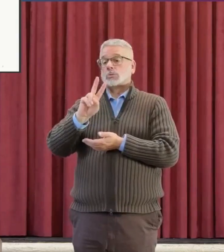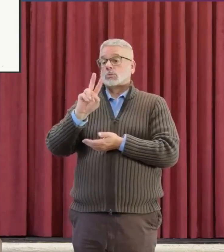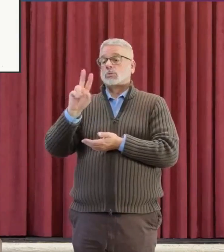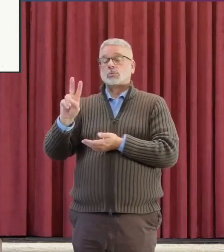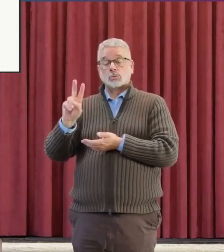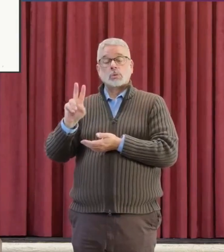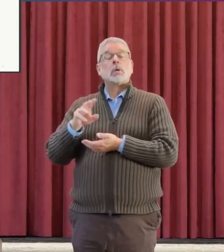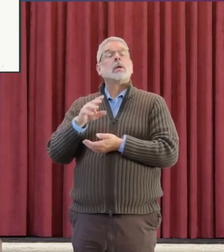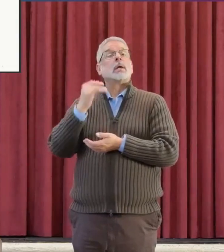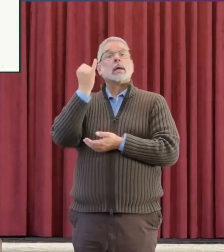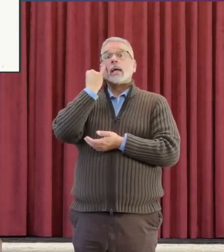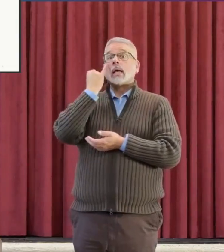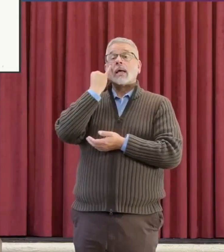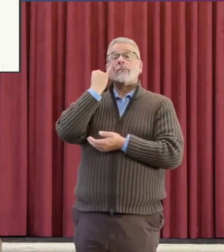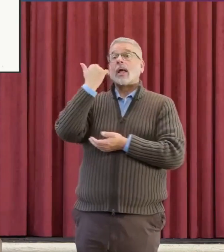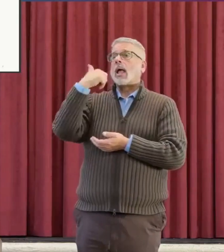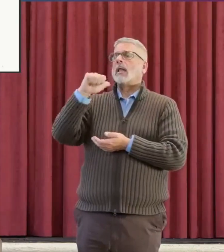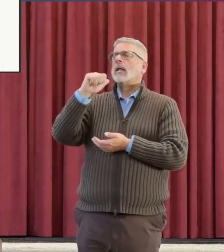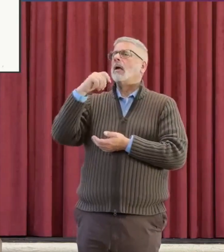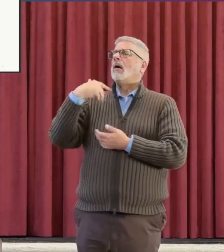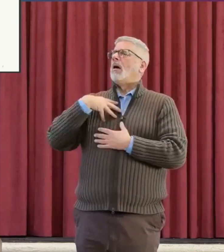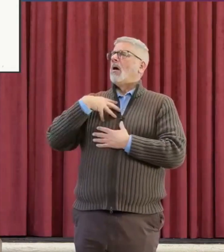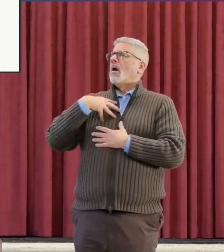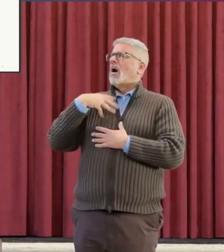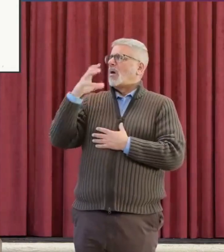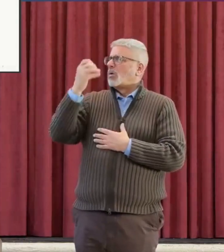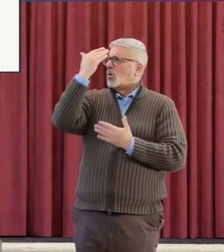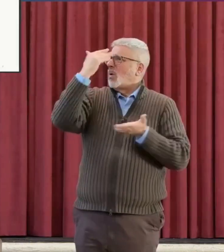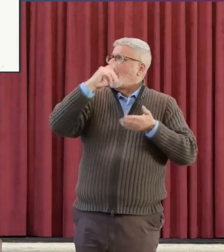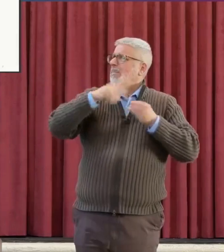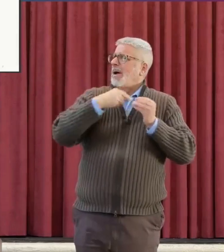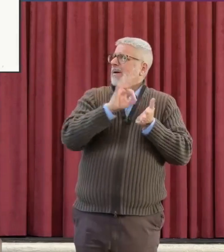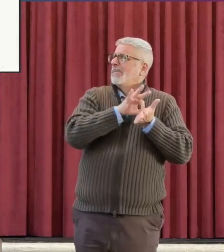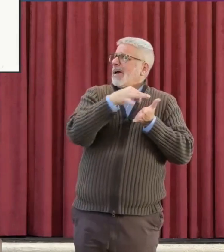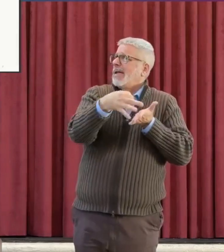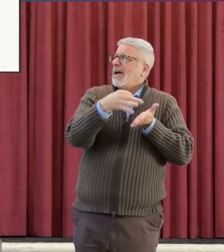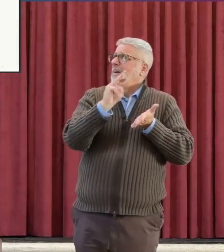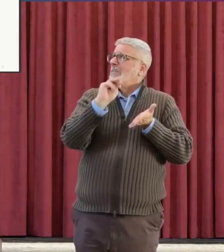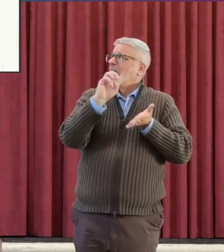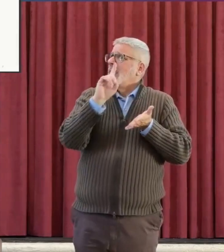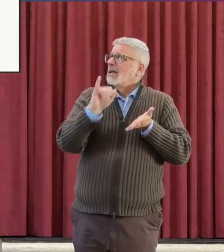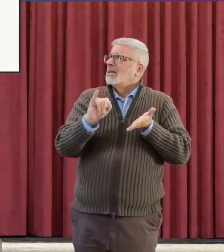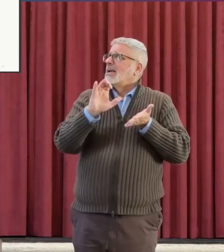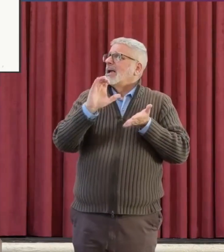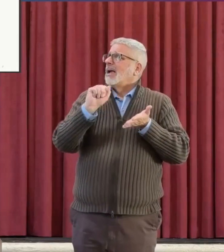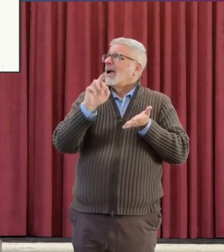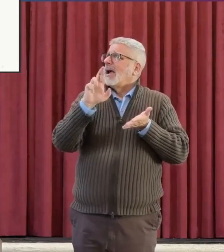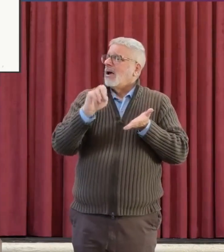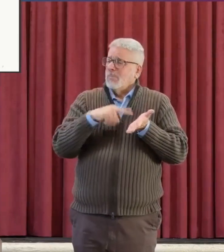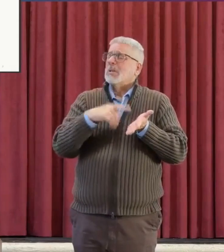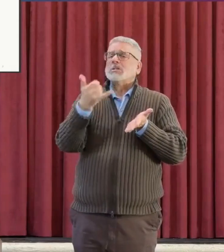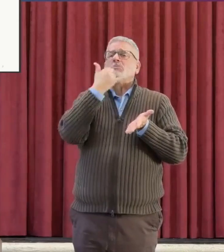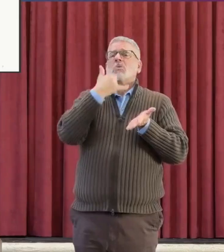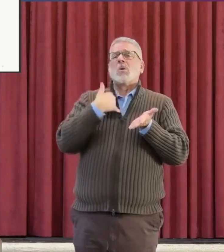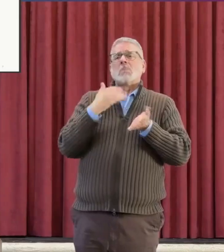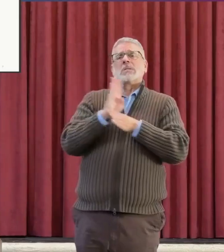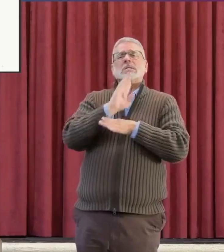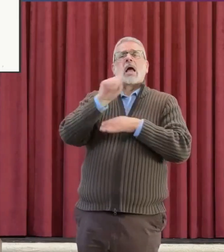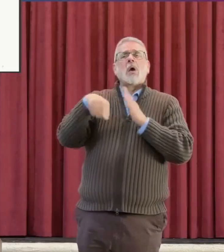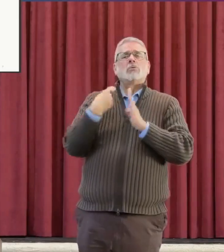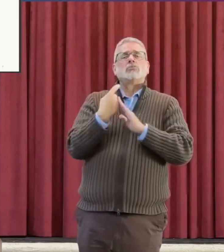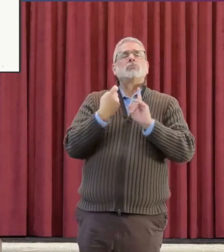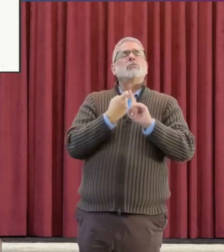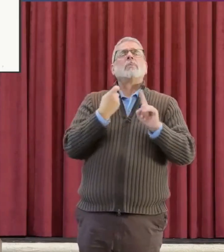1-800-434-0222. And if you have any questions about Medicare or Medi-Cal, please give us a call. Our business hours are